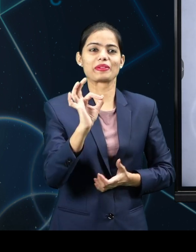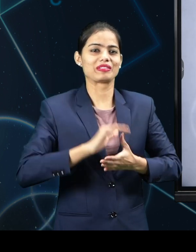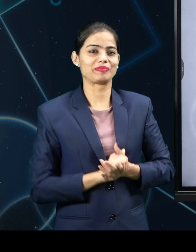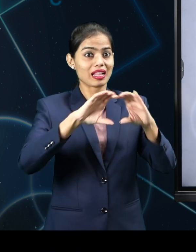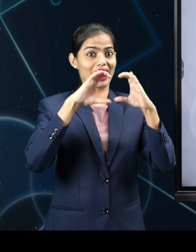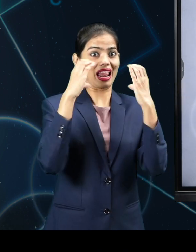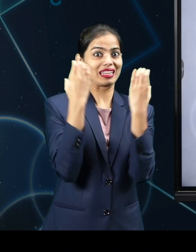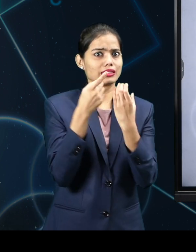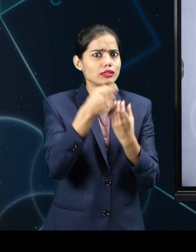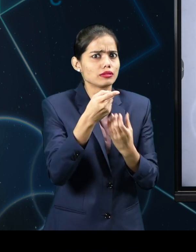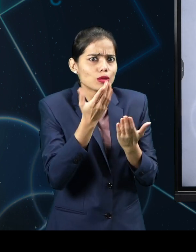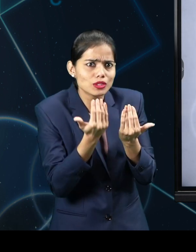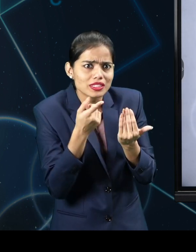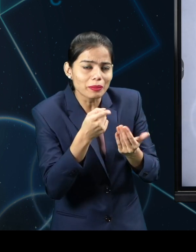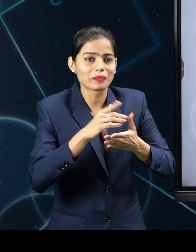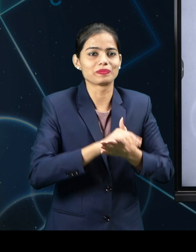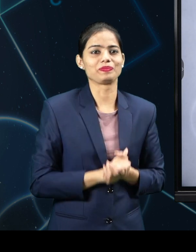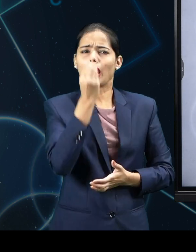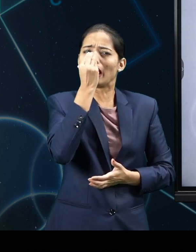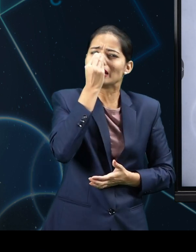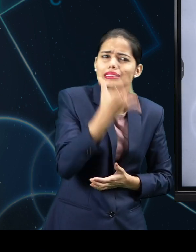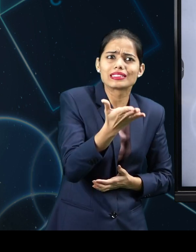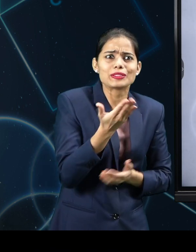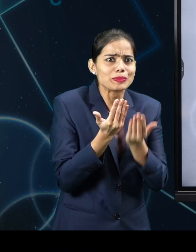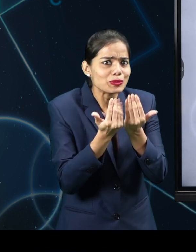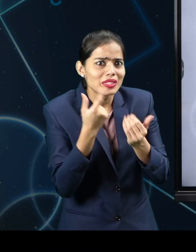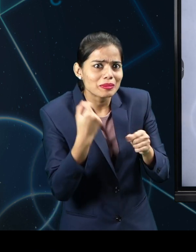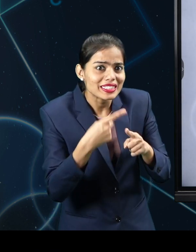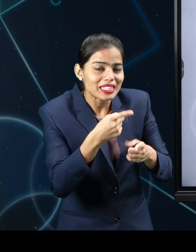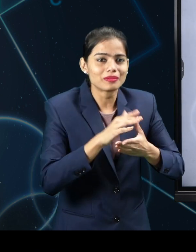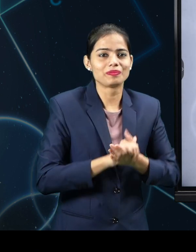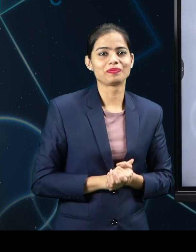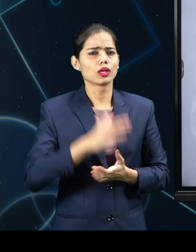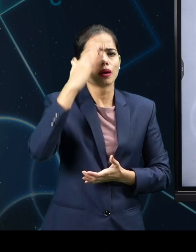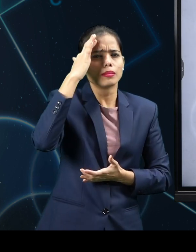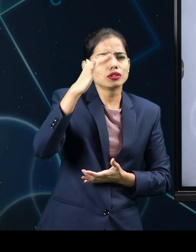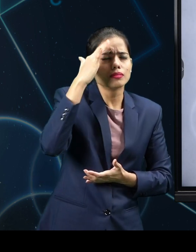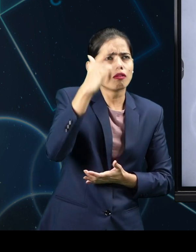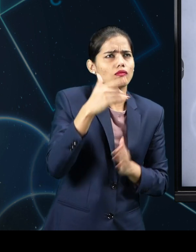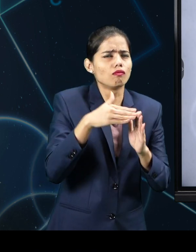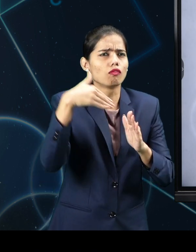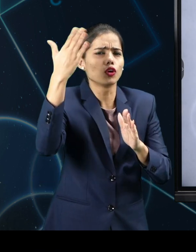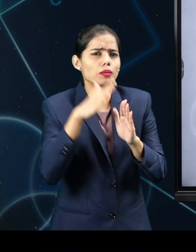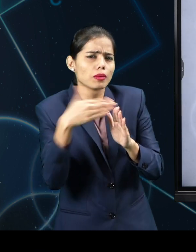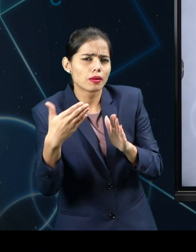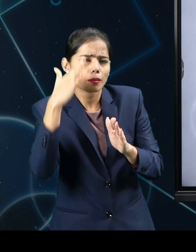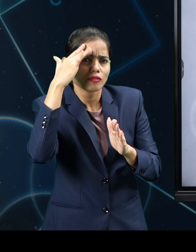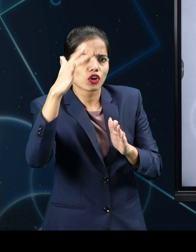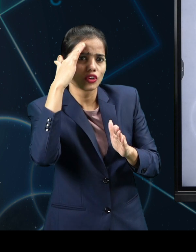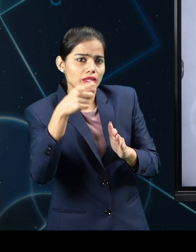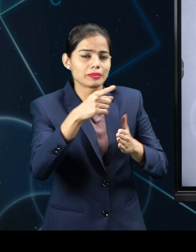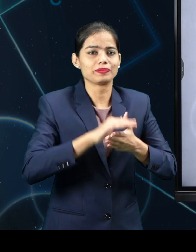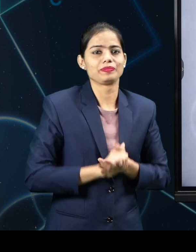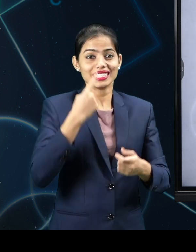Keywords: classical probability, empirical probability, theoretical approach,